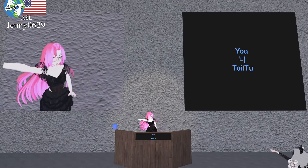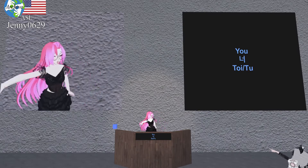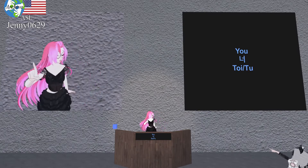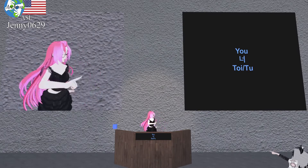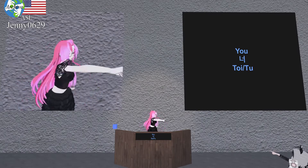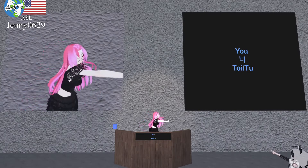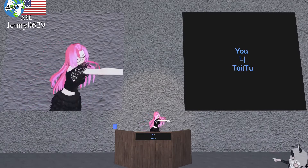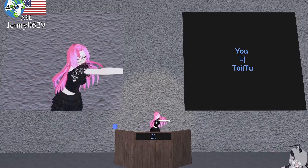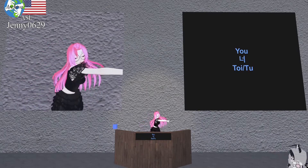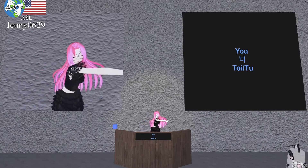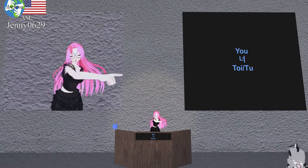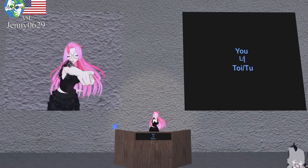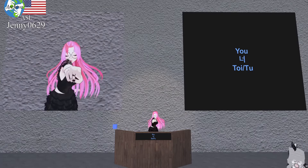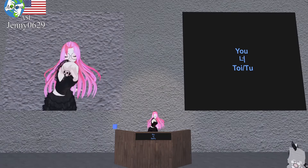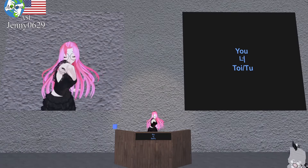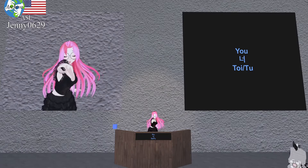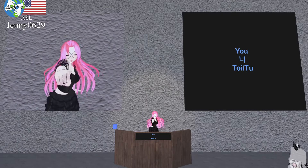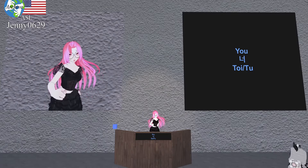of you. You.